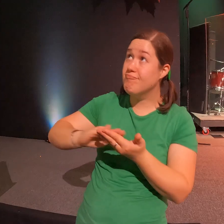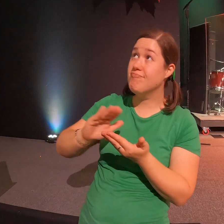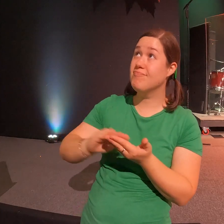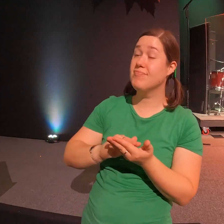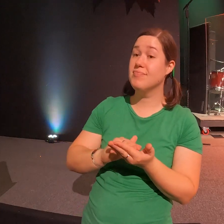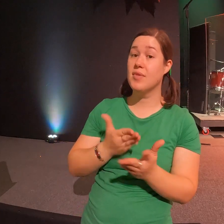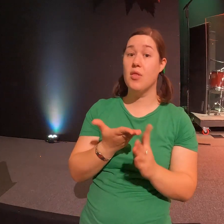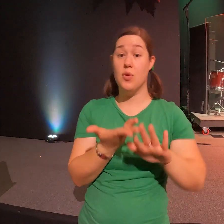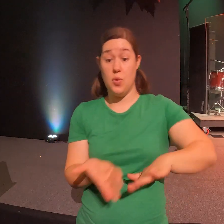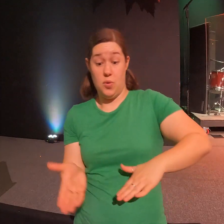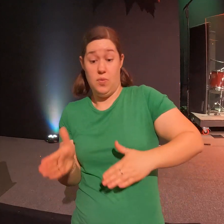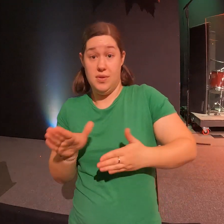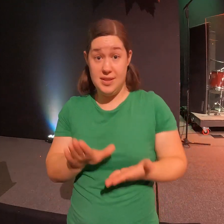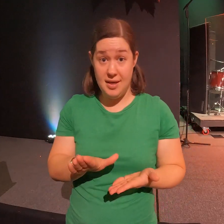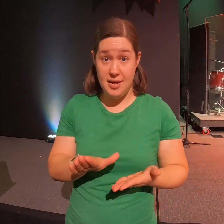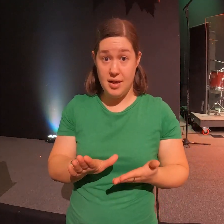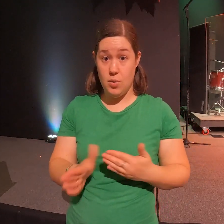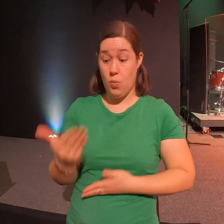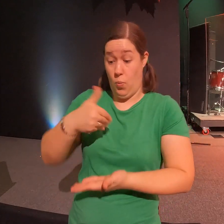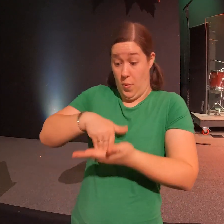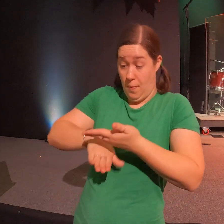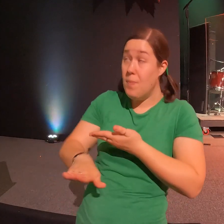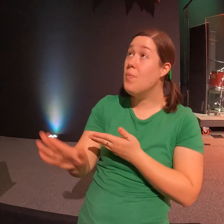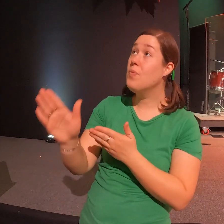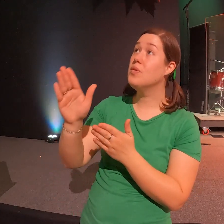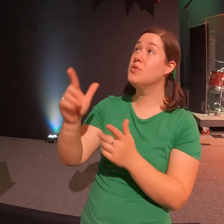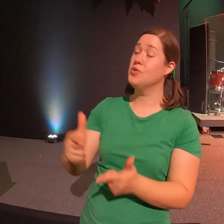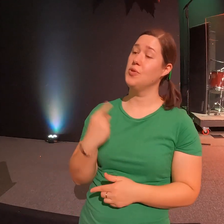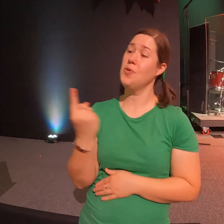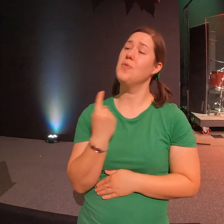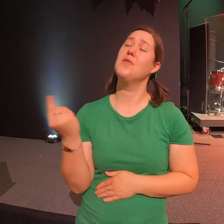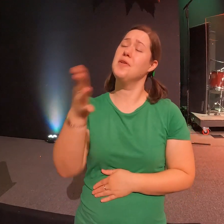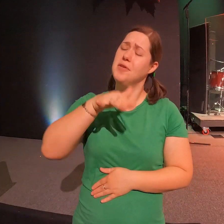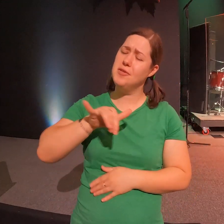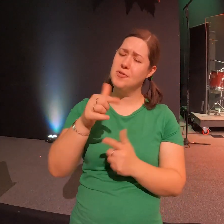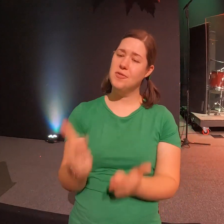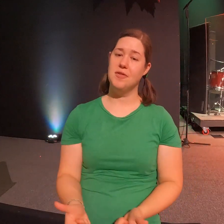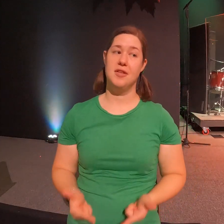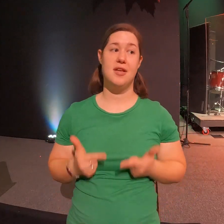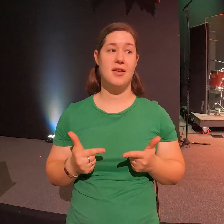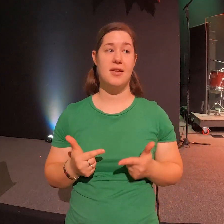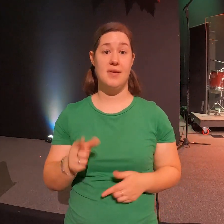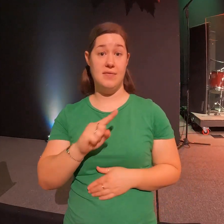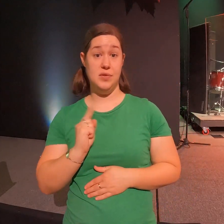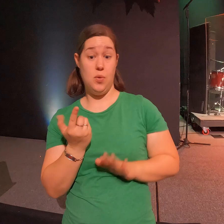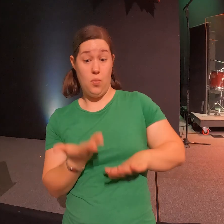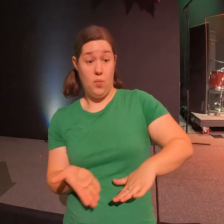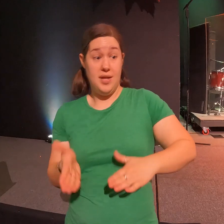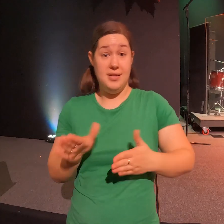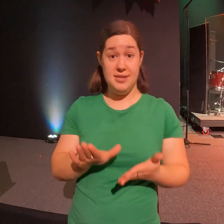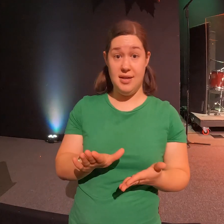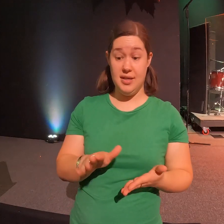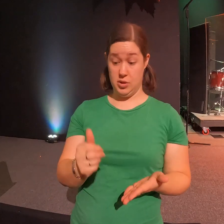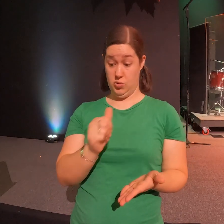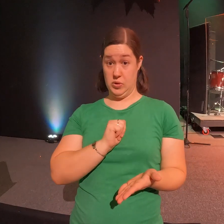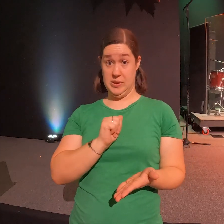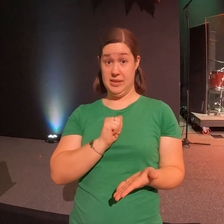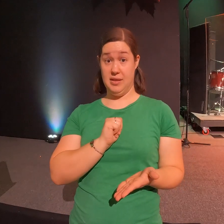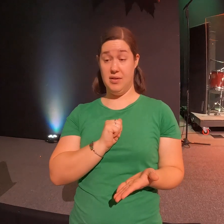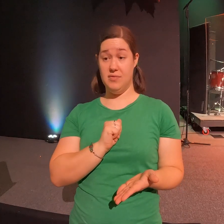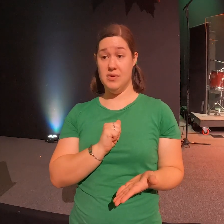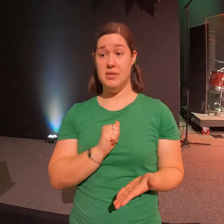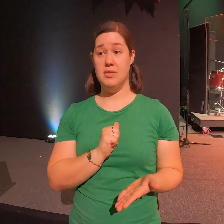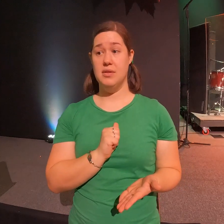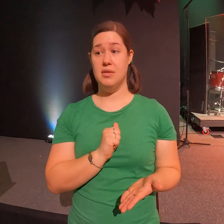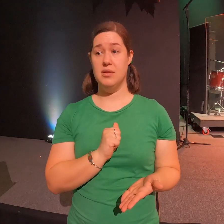are born to eternal life. We die to self, to the self-serving aspects of our life,